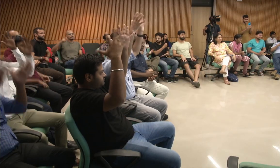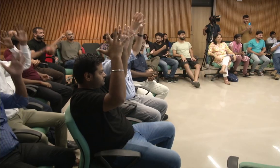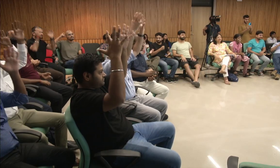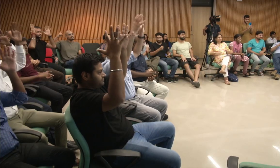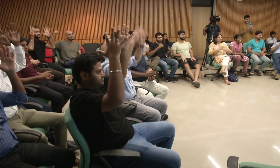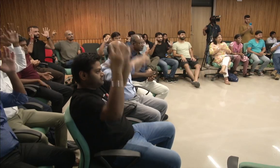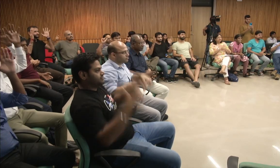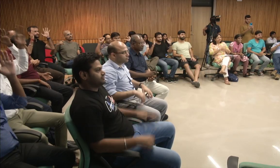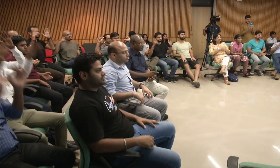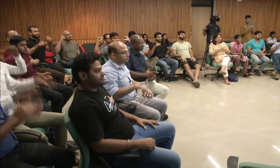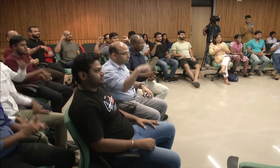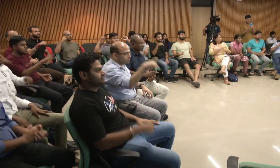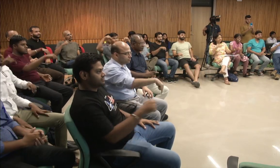Sign for today.